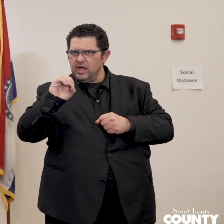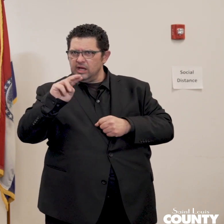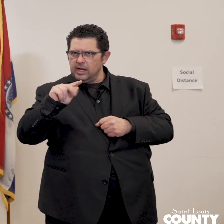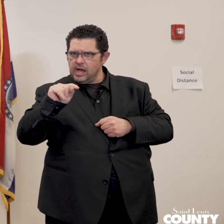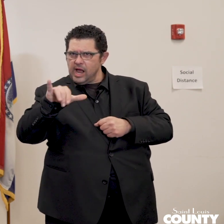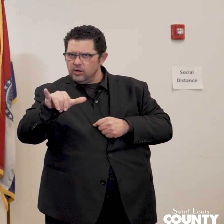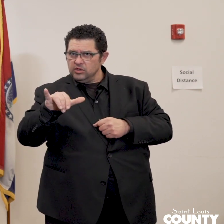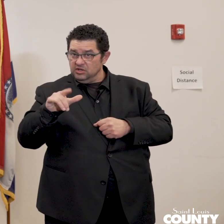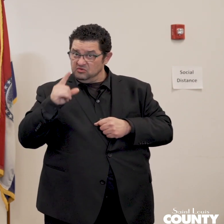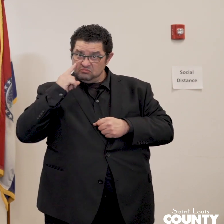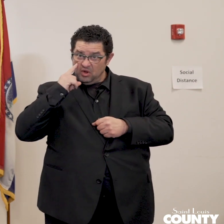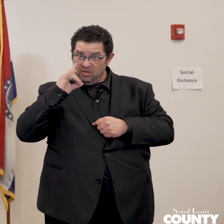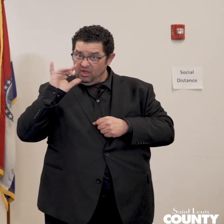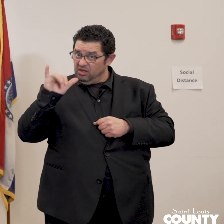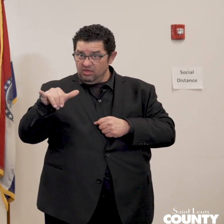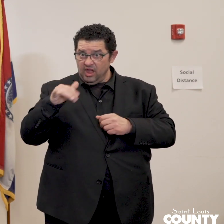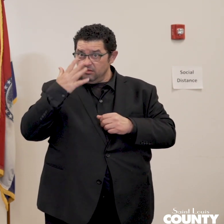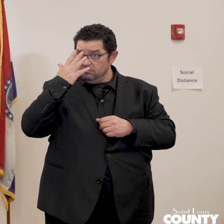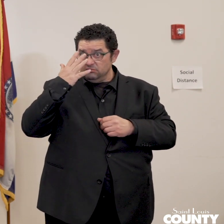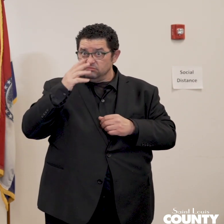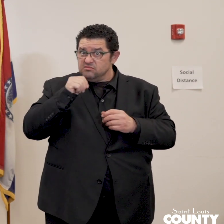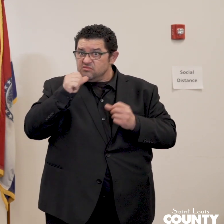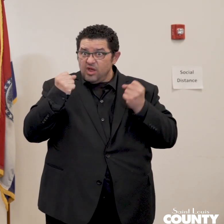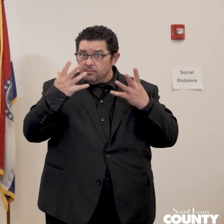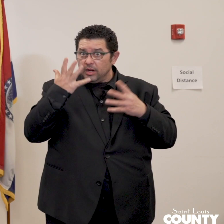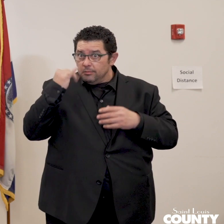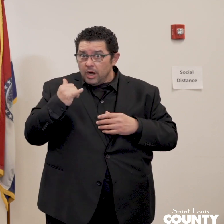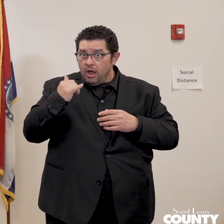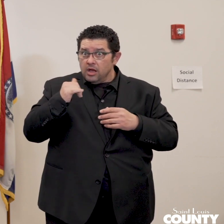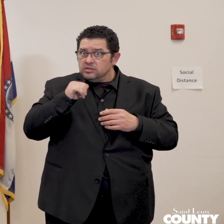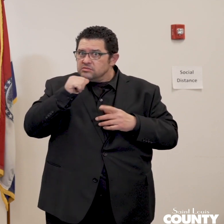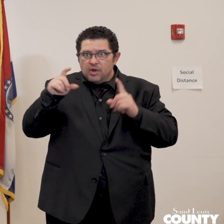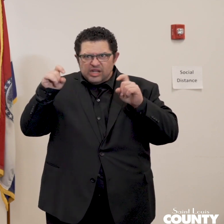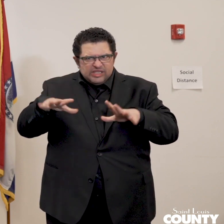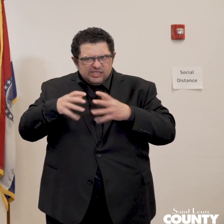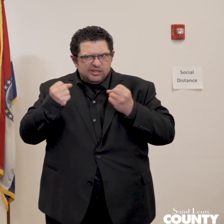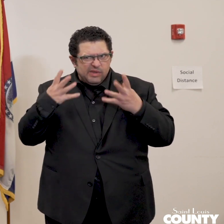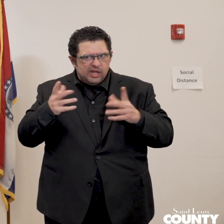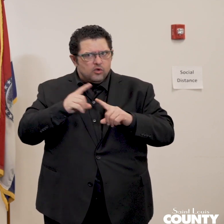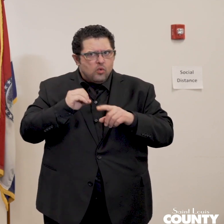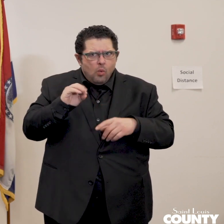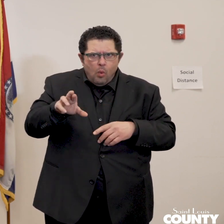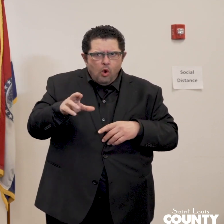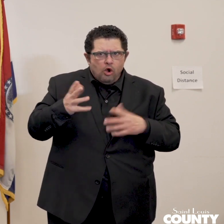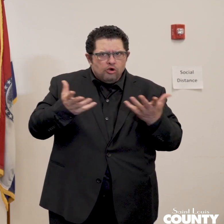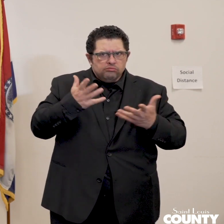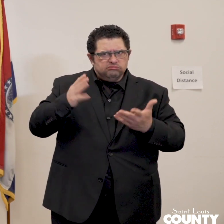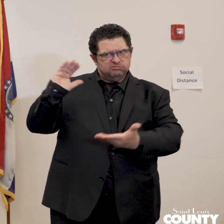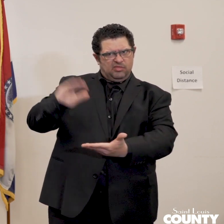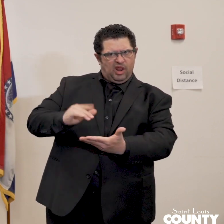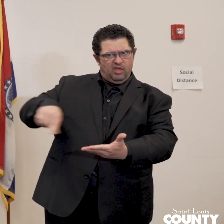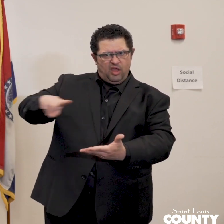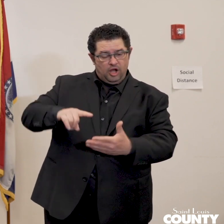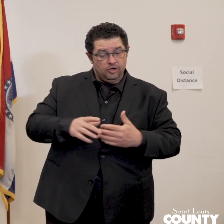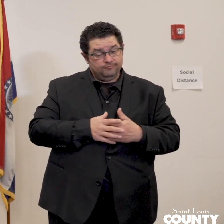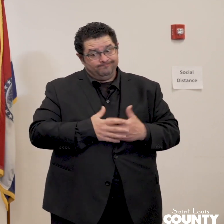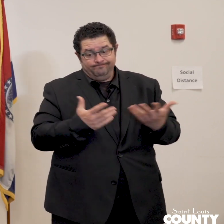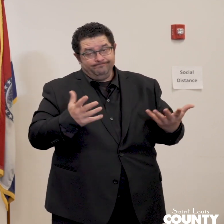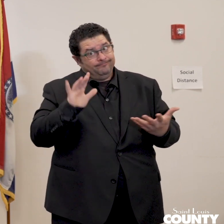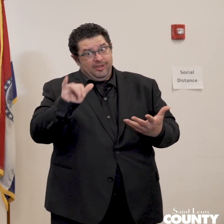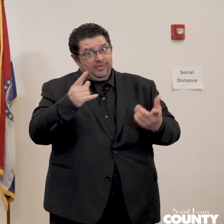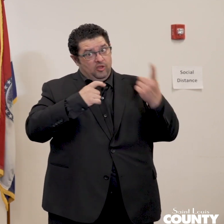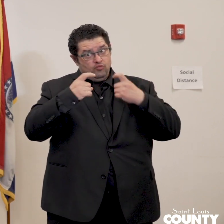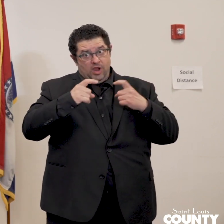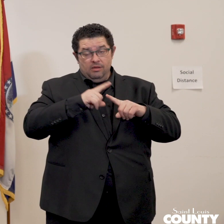or is that really just people having it? Well, that is the question that we've always asked ourselves. We know testing is inadequate in our